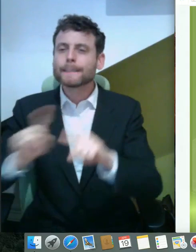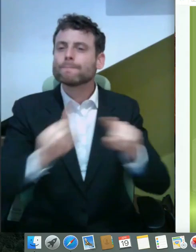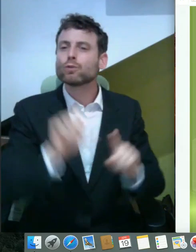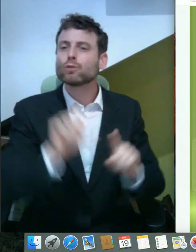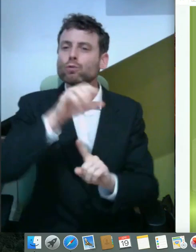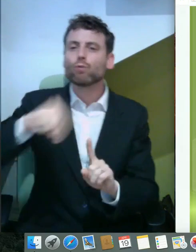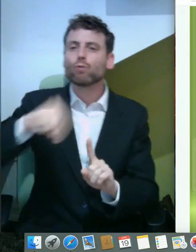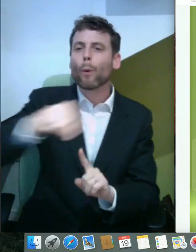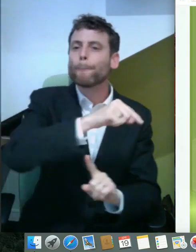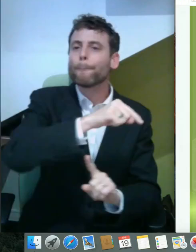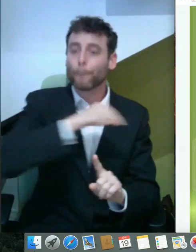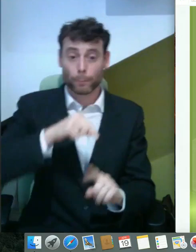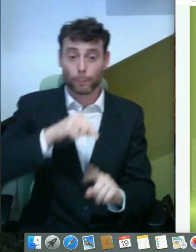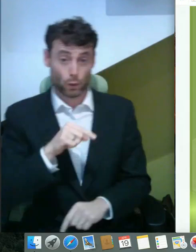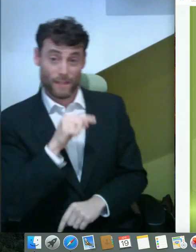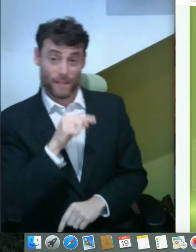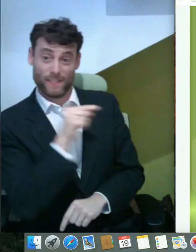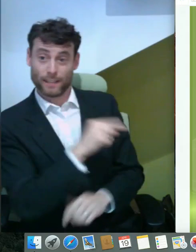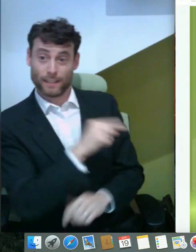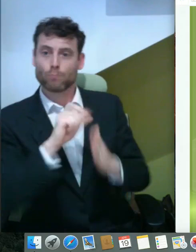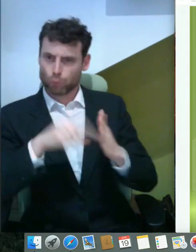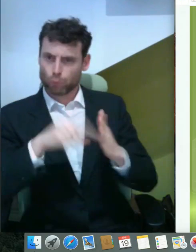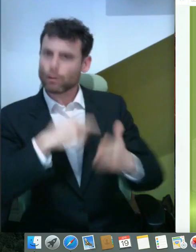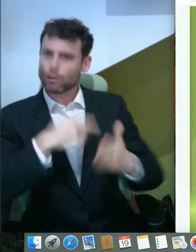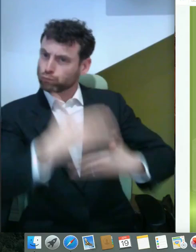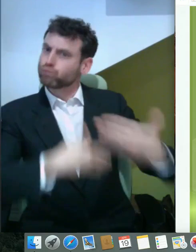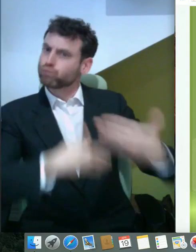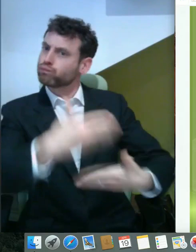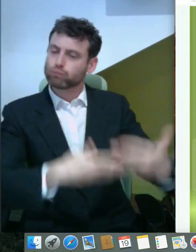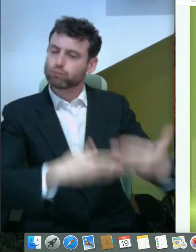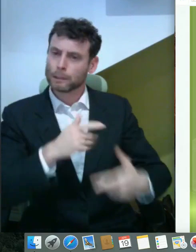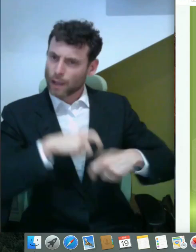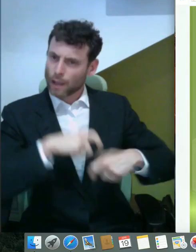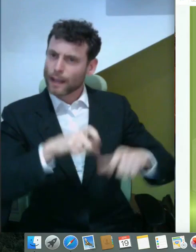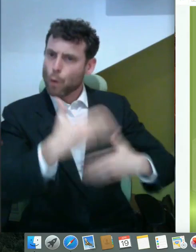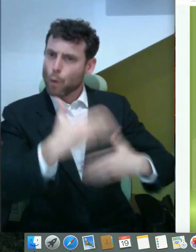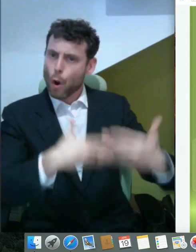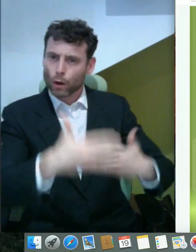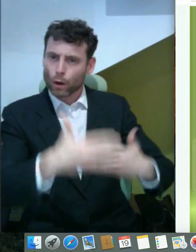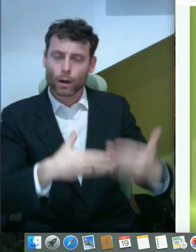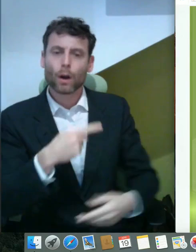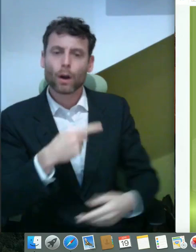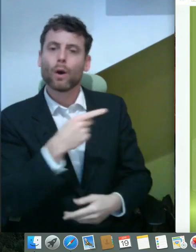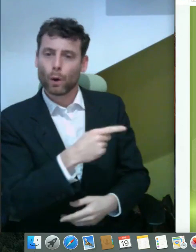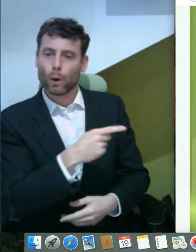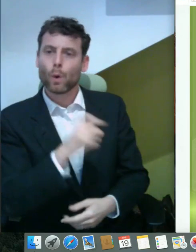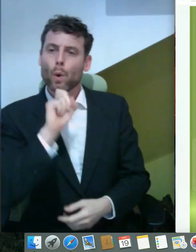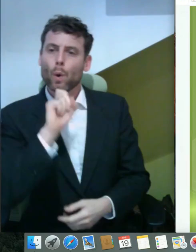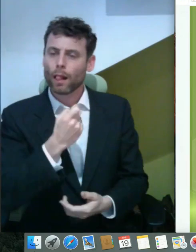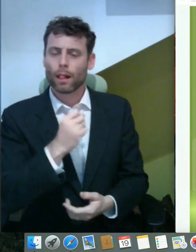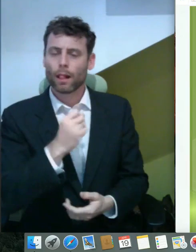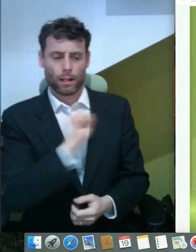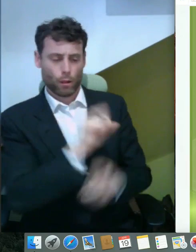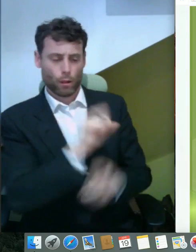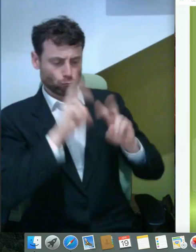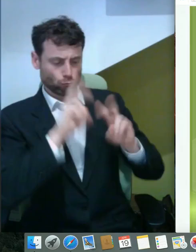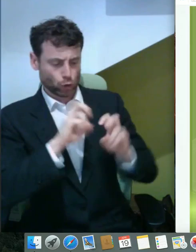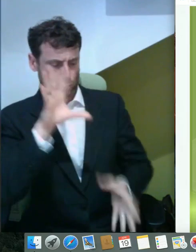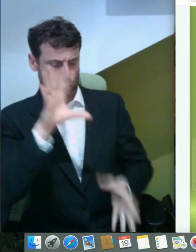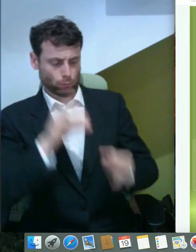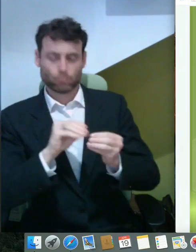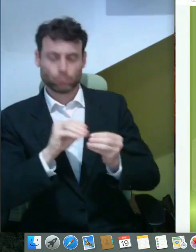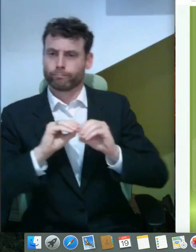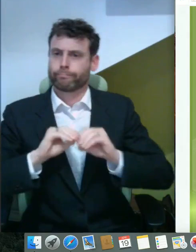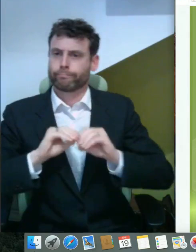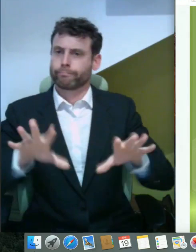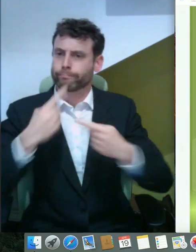So that's an ongoing project, and they will be reporting on their findings fairly